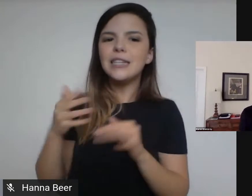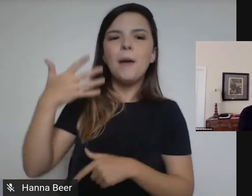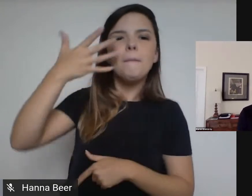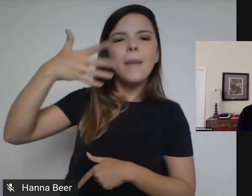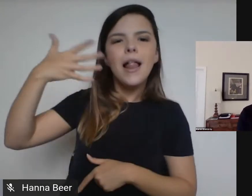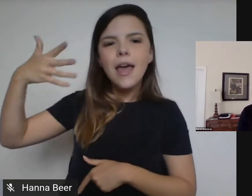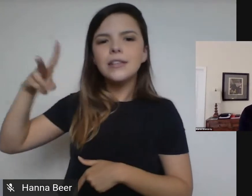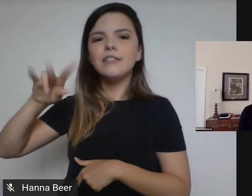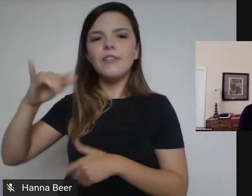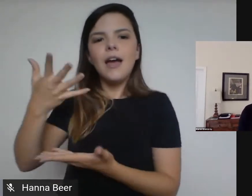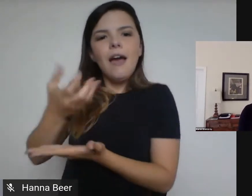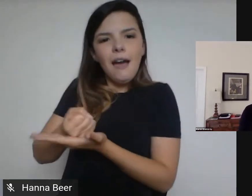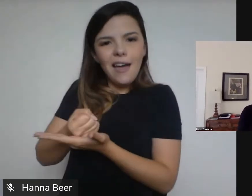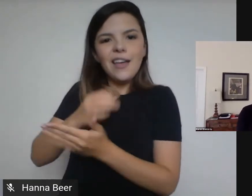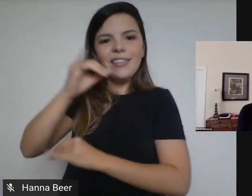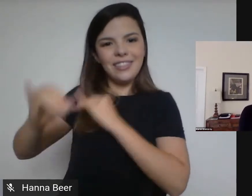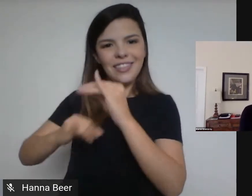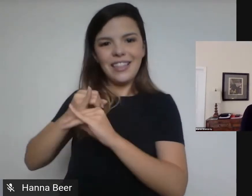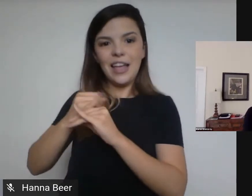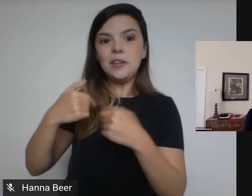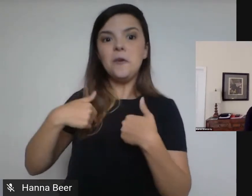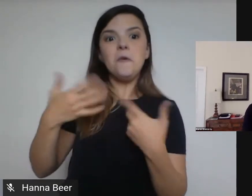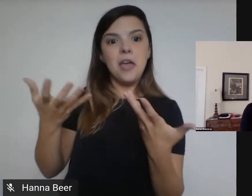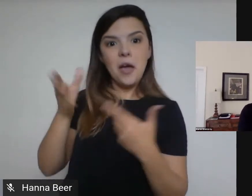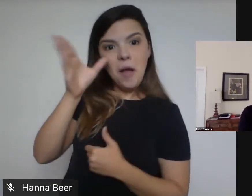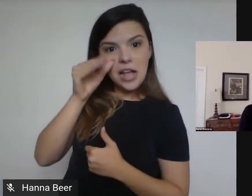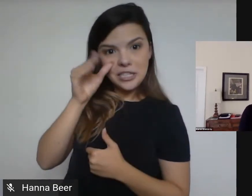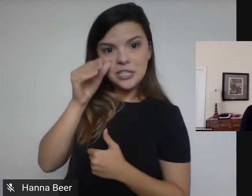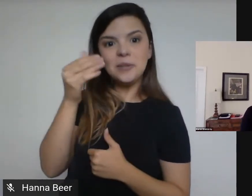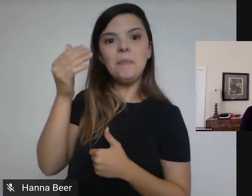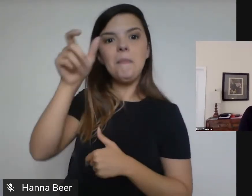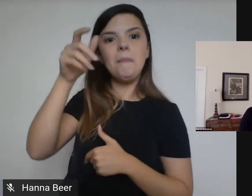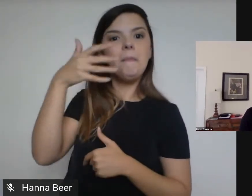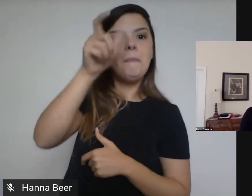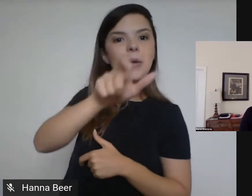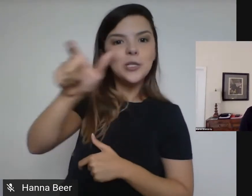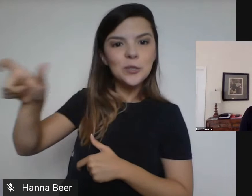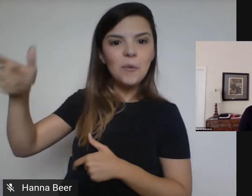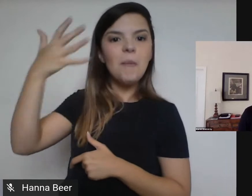remain online. I'm looking forward to looking at other people's talks that I've missed, so